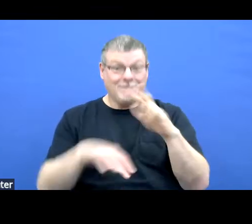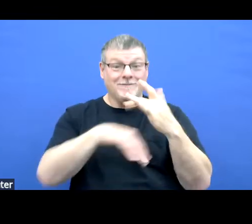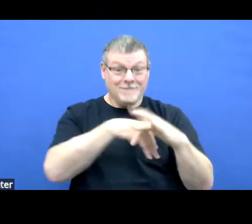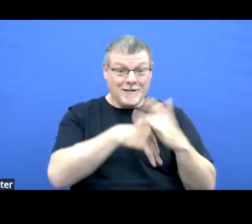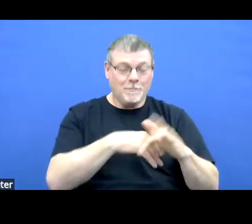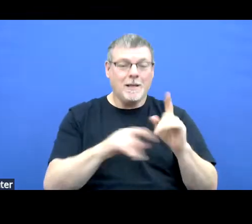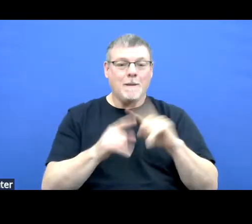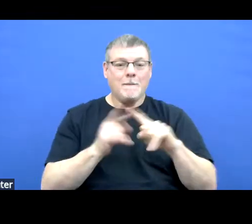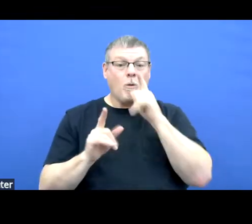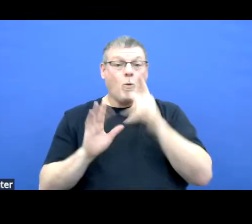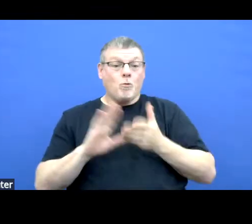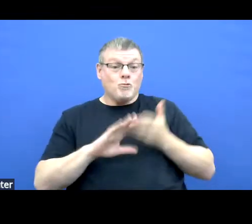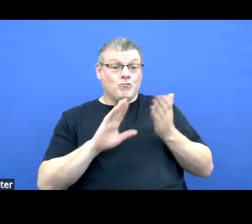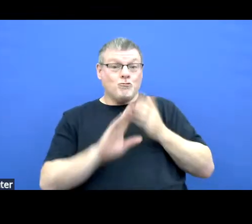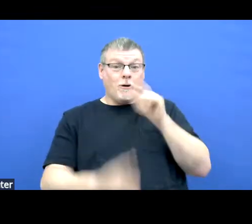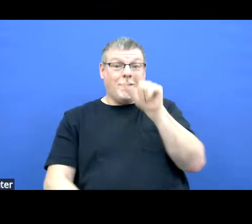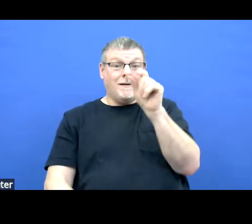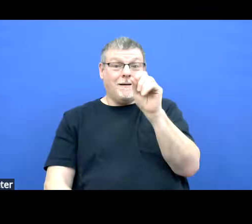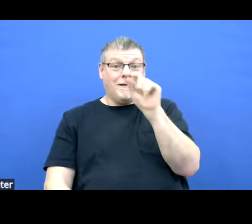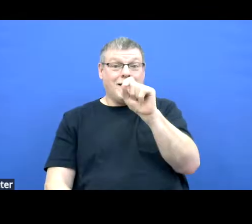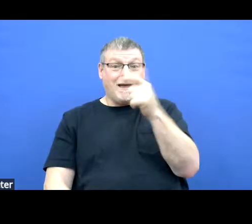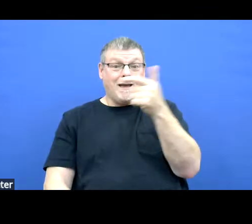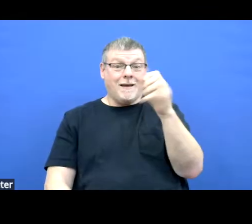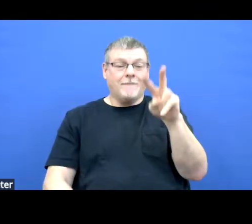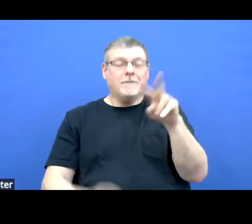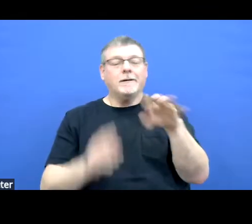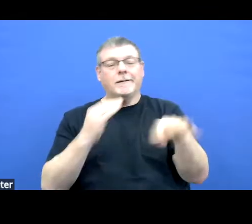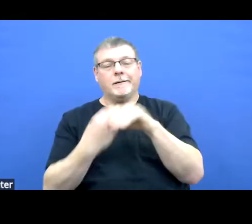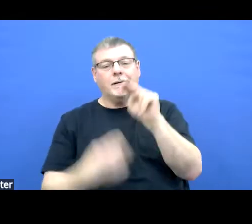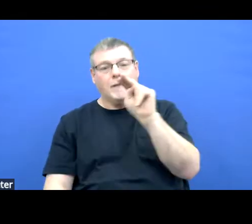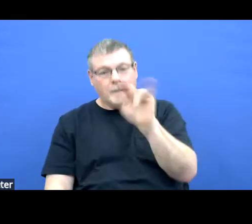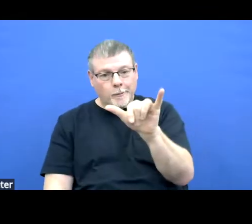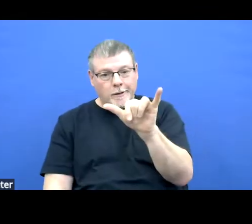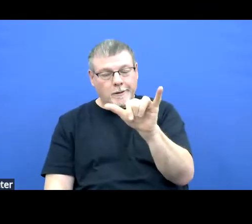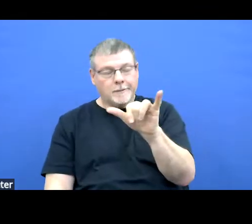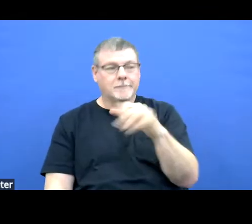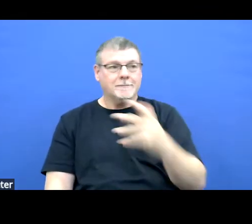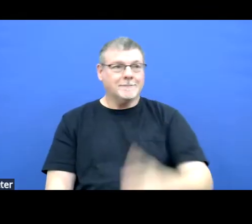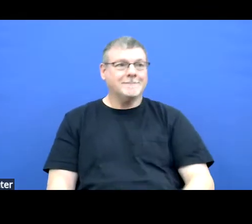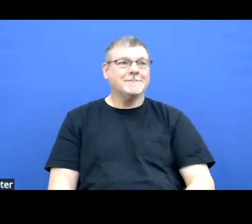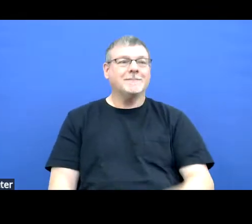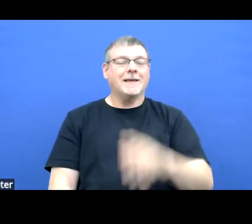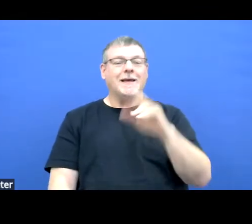who run the .gov extension require us to add the NY. So it's .gov and why?